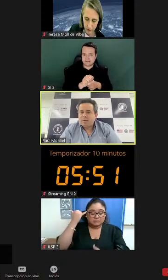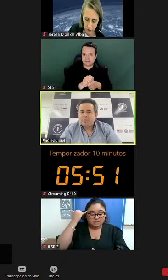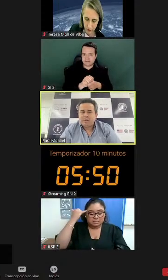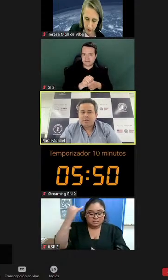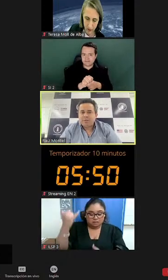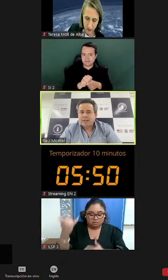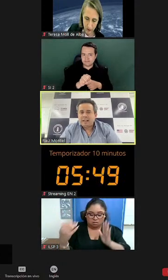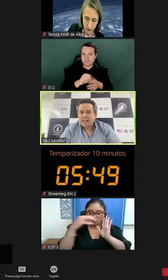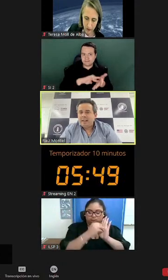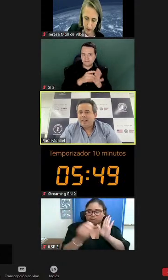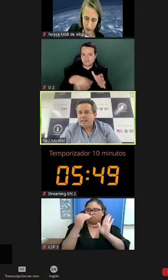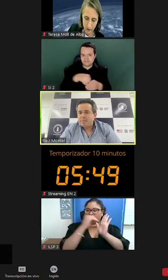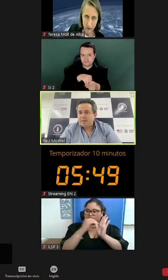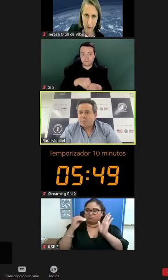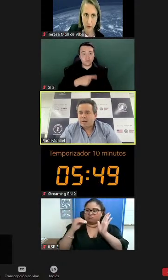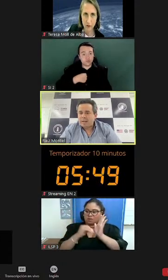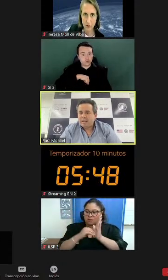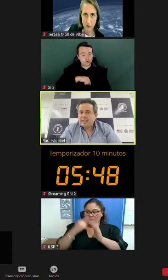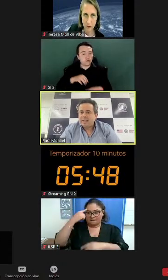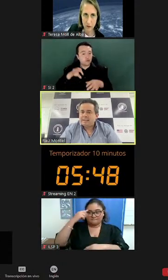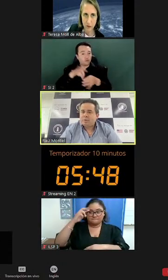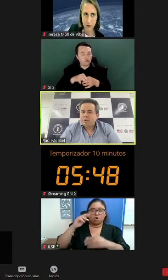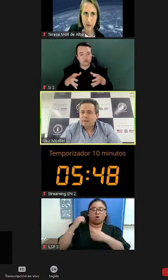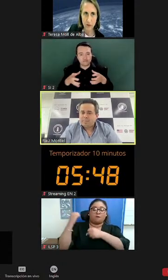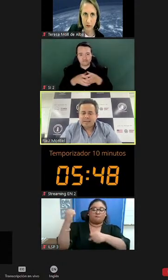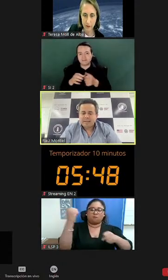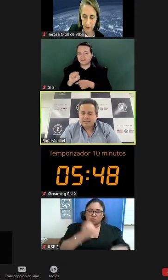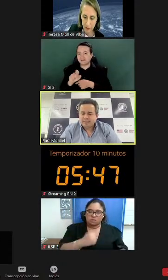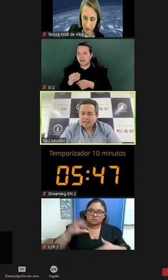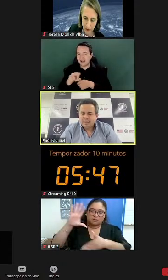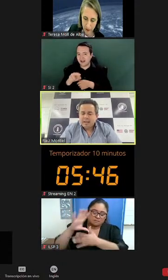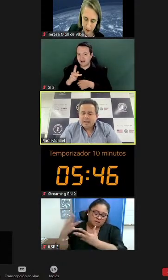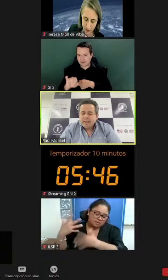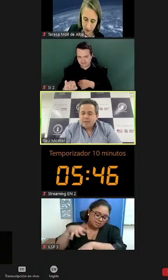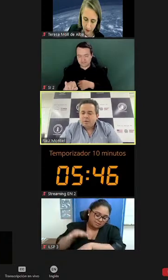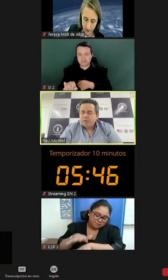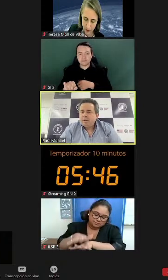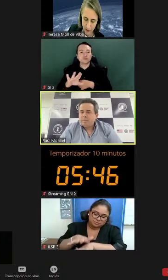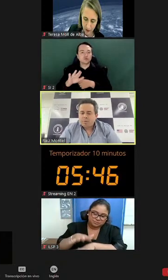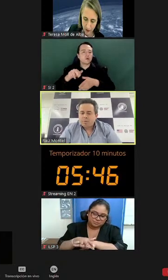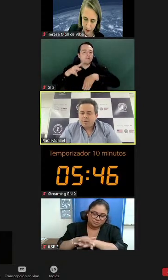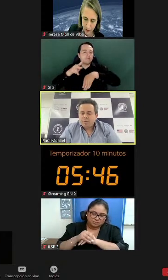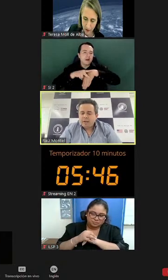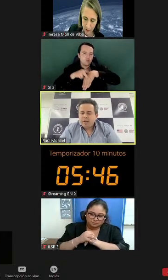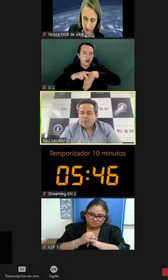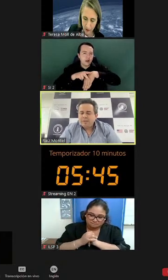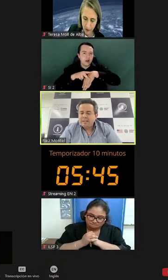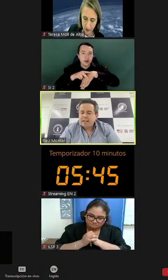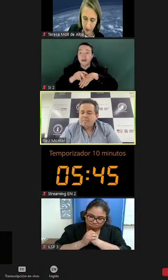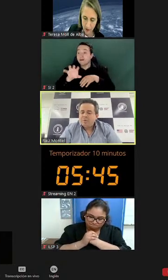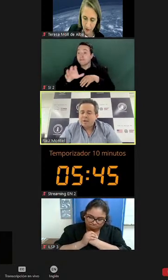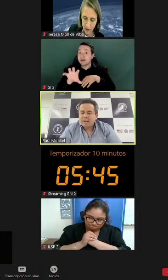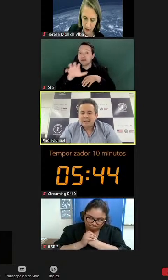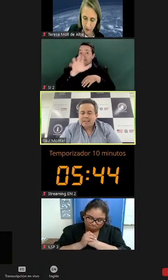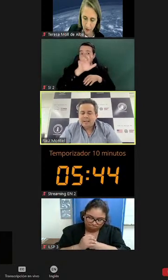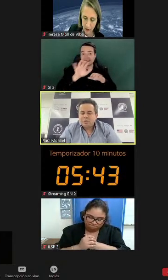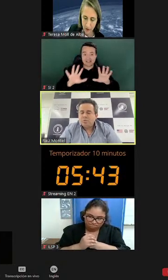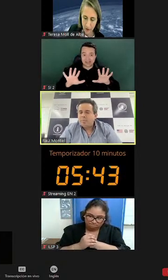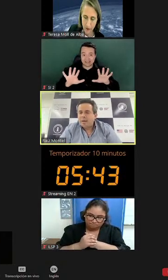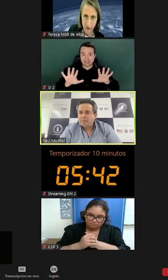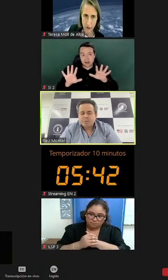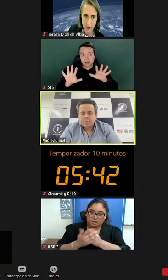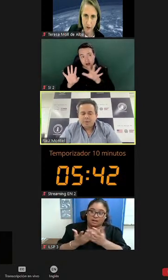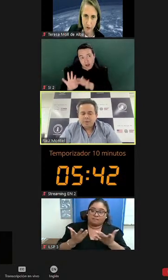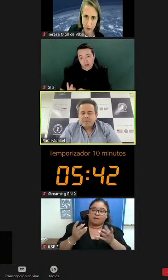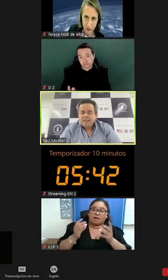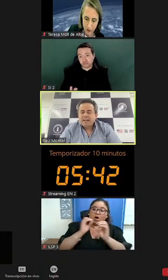so this is an initiative implemented by the sarai ki foundation in alliance with 10 countries with the support